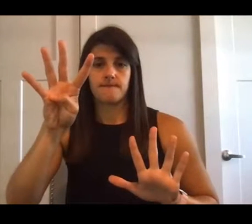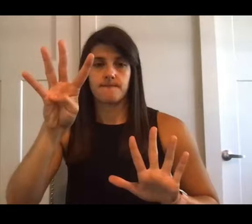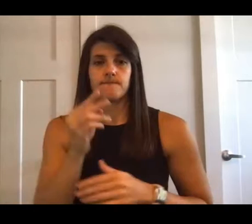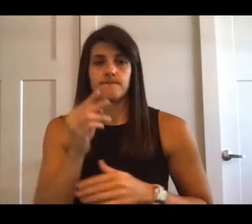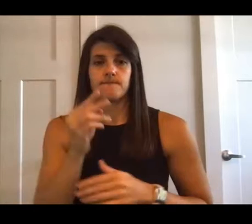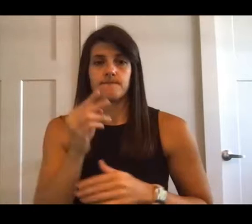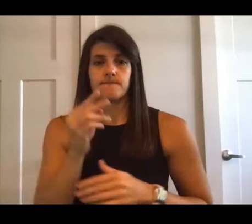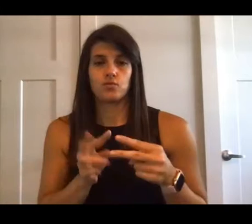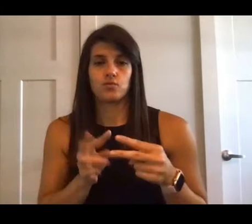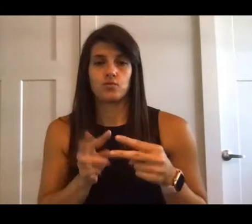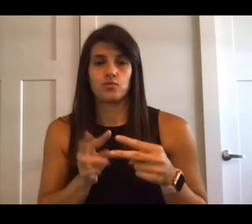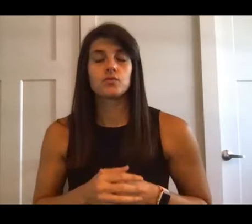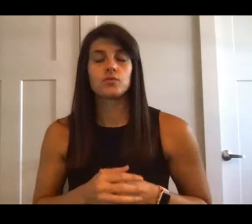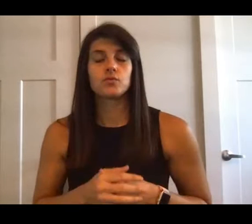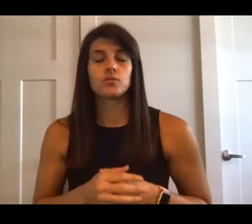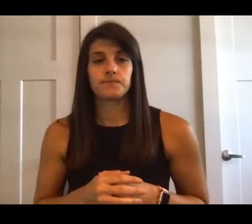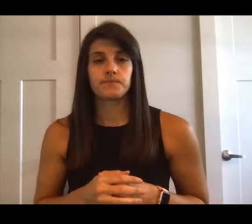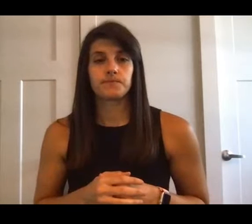Now,